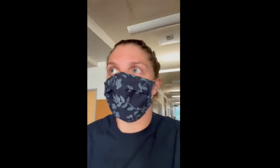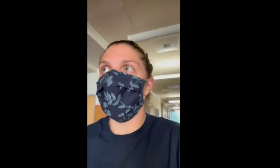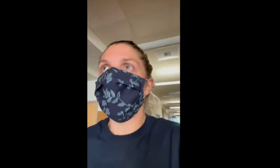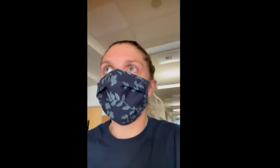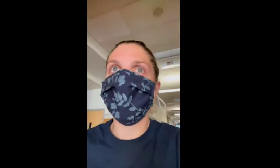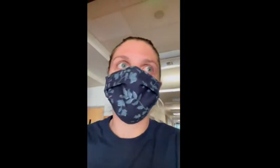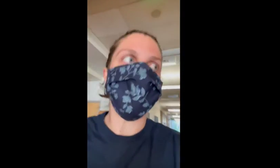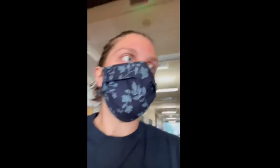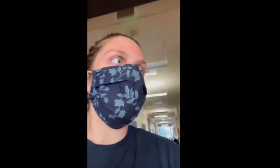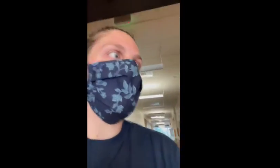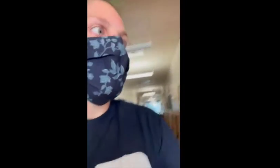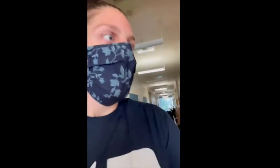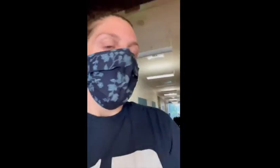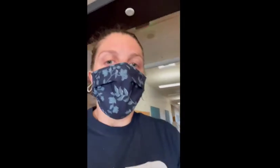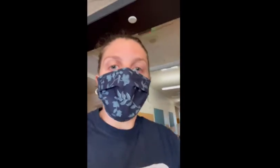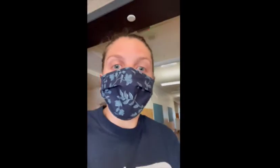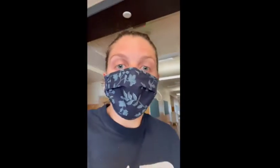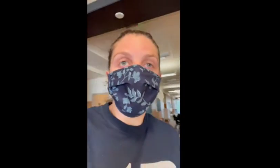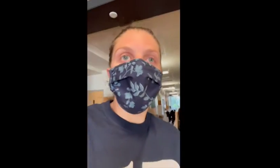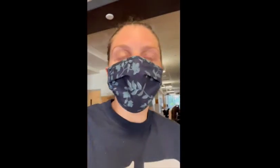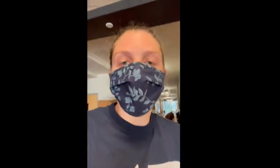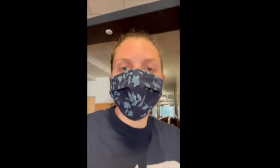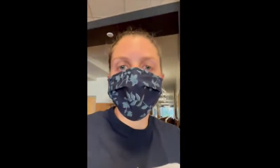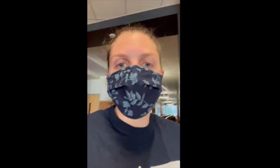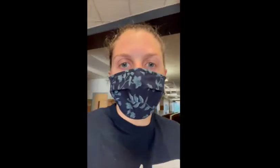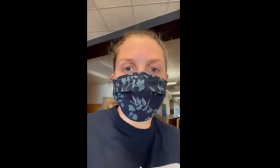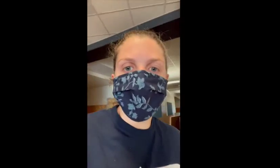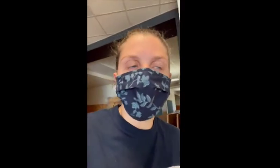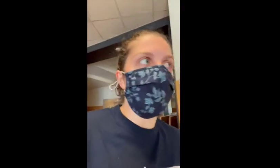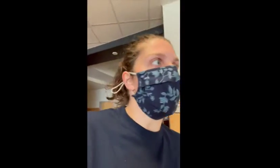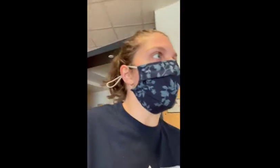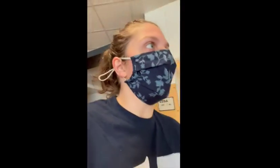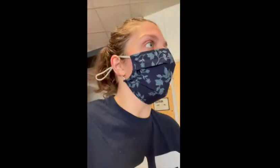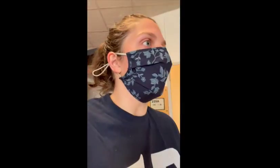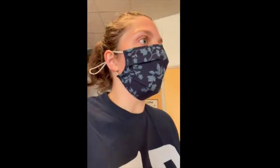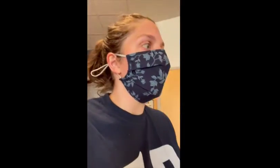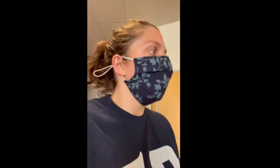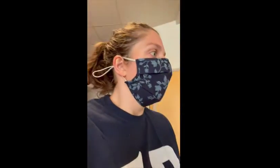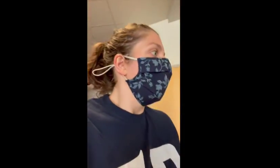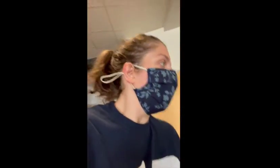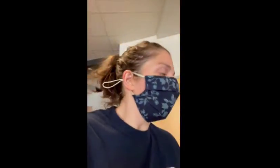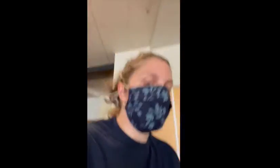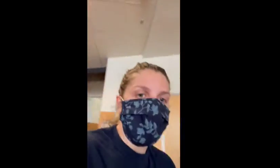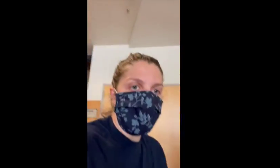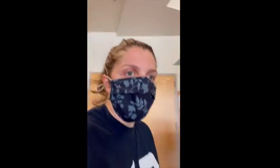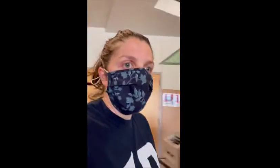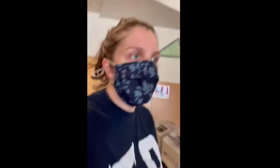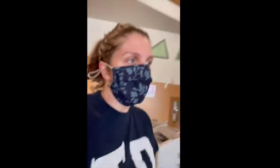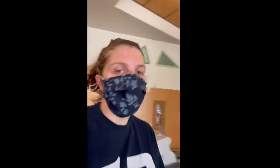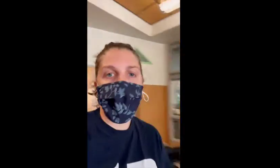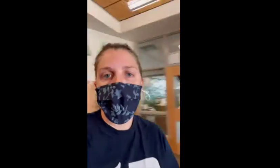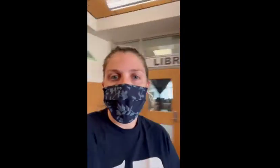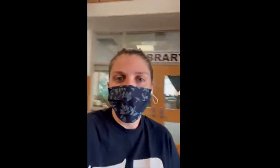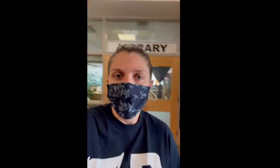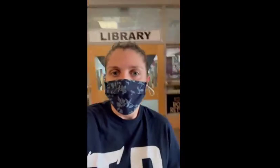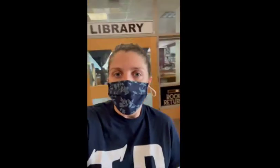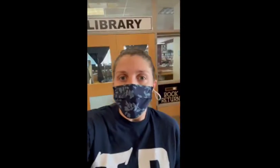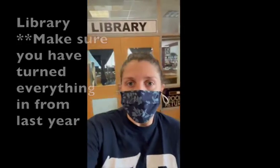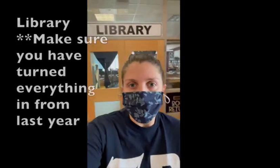for. All right, we've kind of reached the end of the main hallway upstairs. And so we're